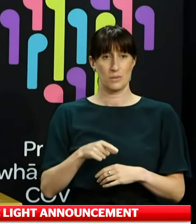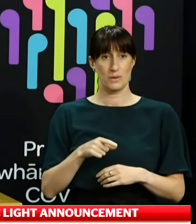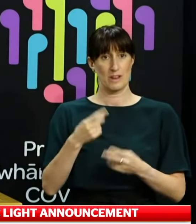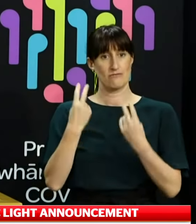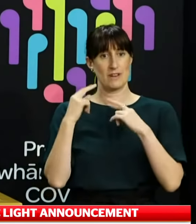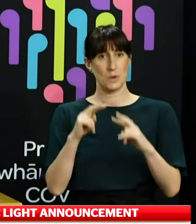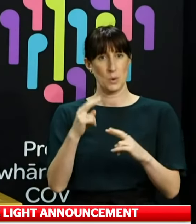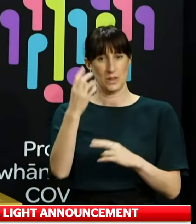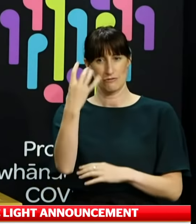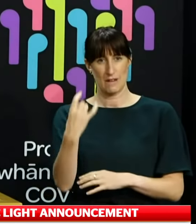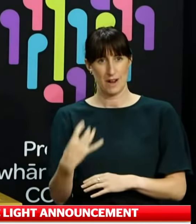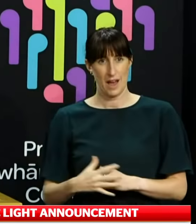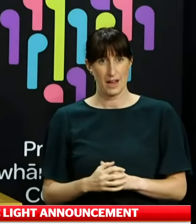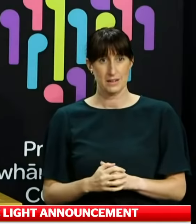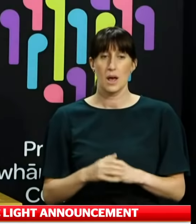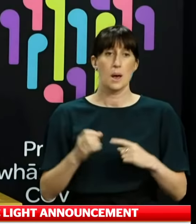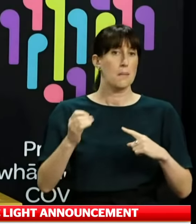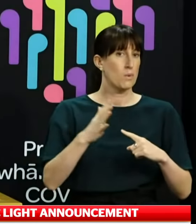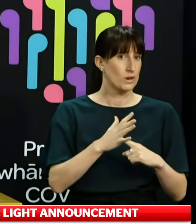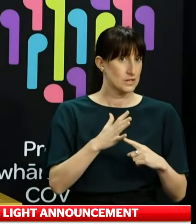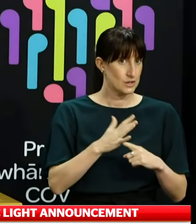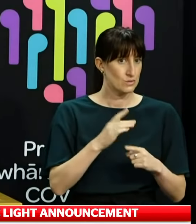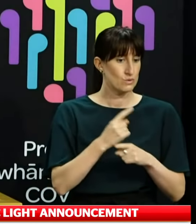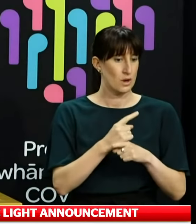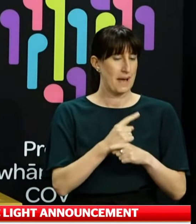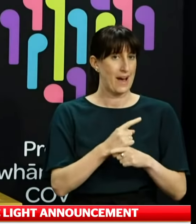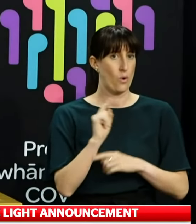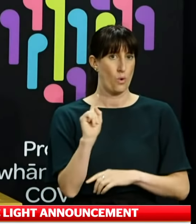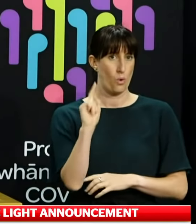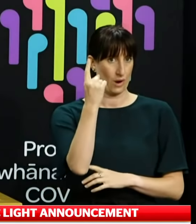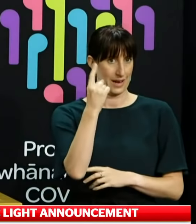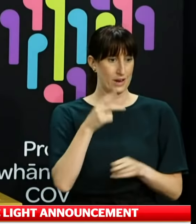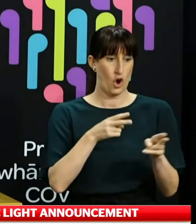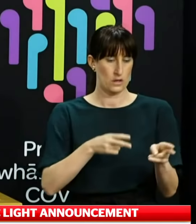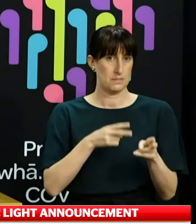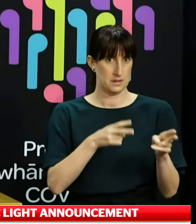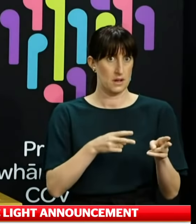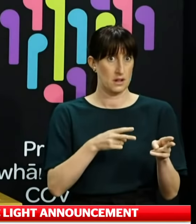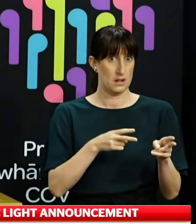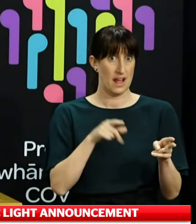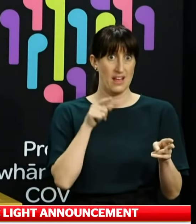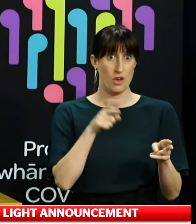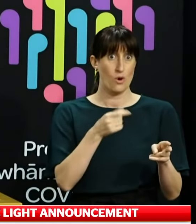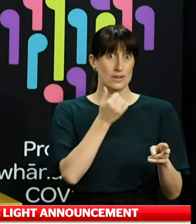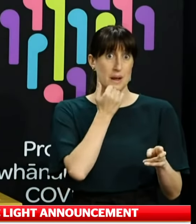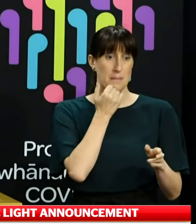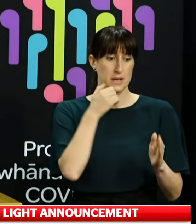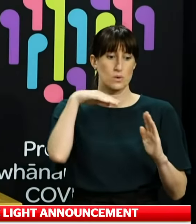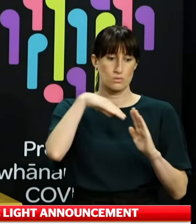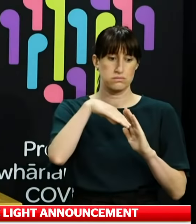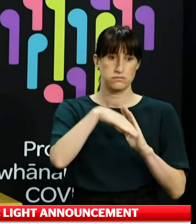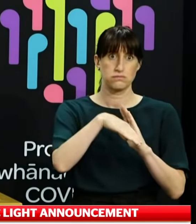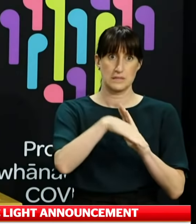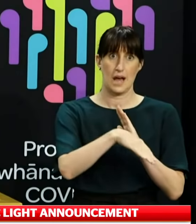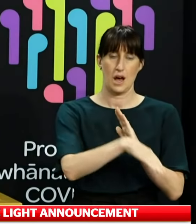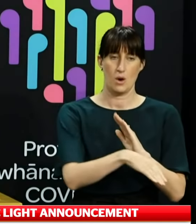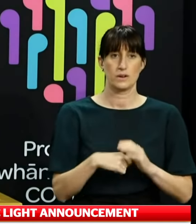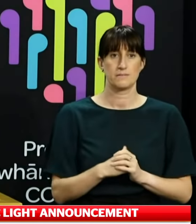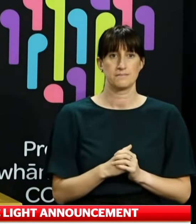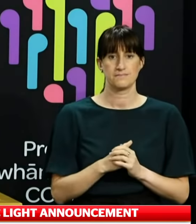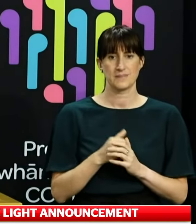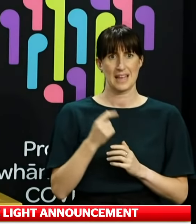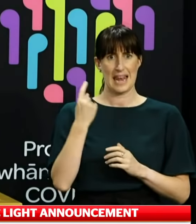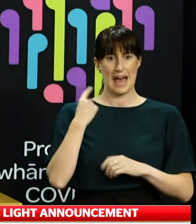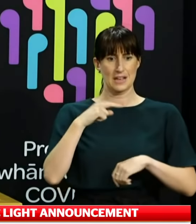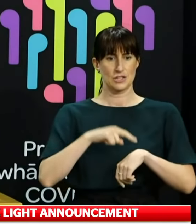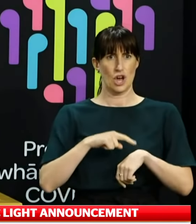Importantly, hospitalisation in Auckland, where we know there's been significant pressure, has increased remarkably. For the first time since late February,